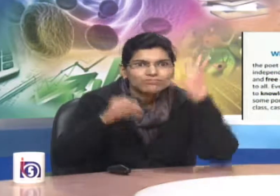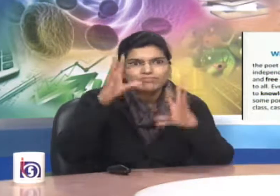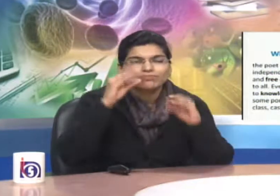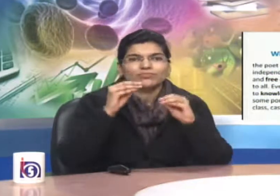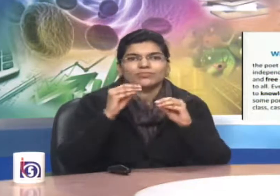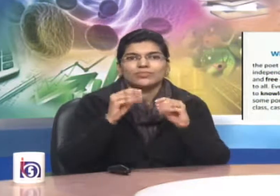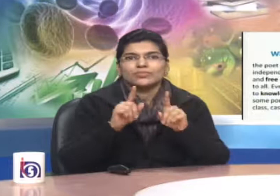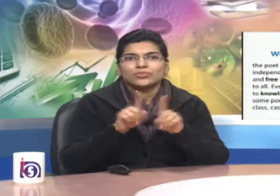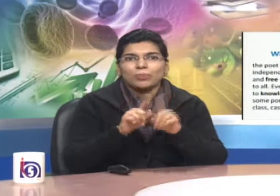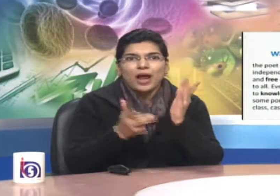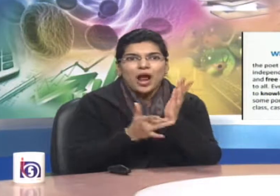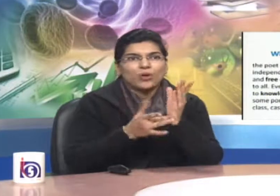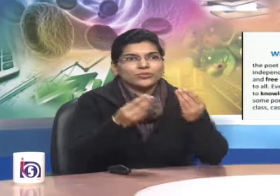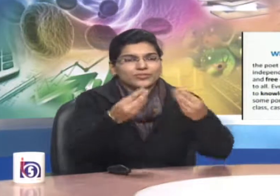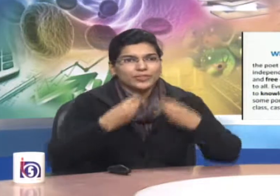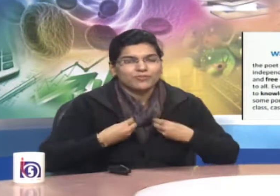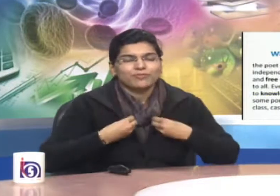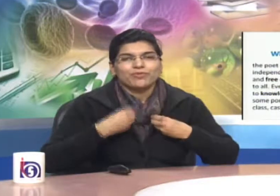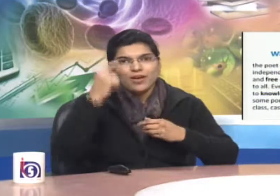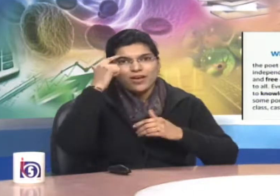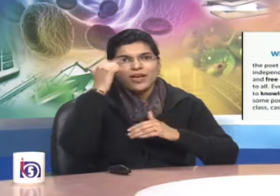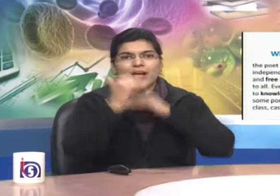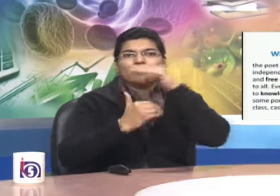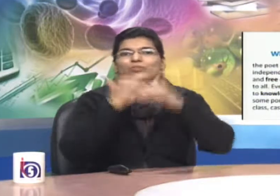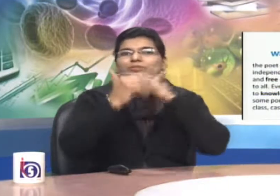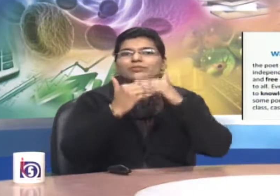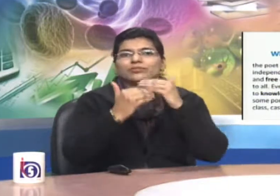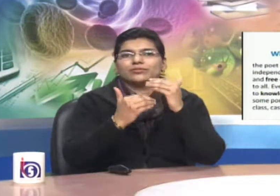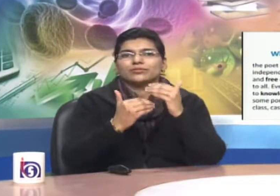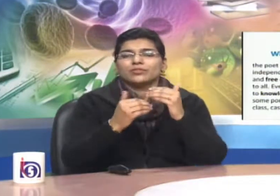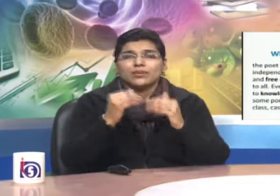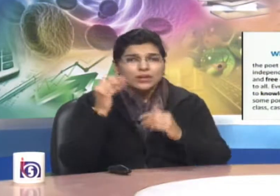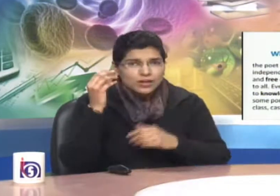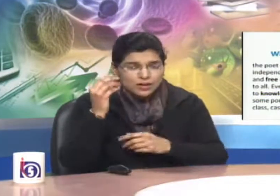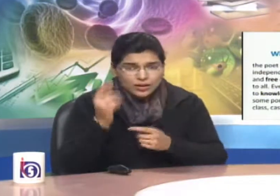Free access is very important for knowledge.